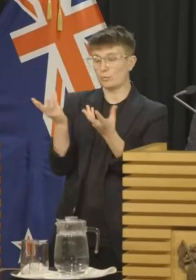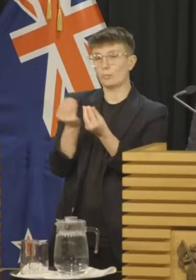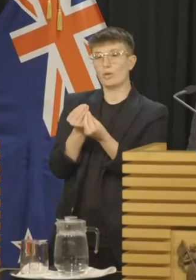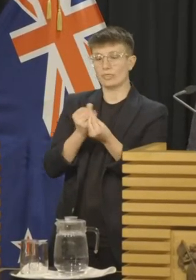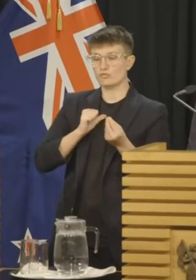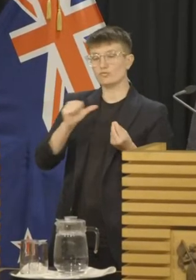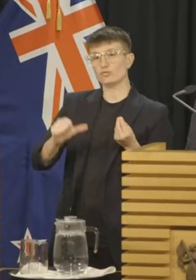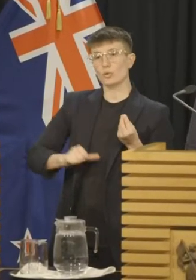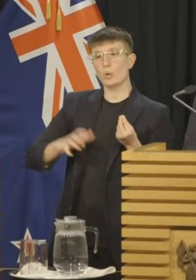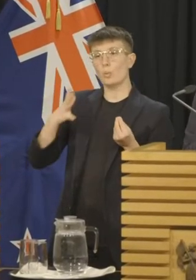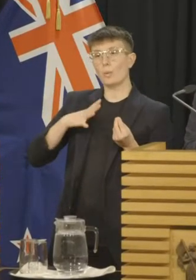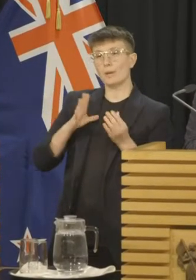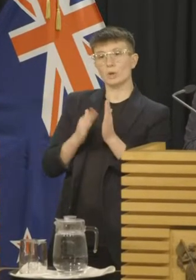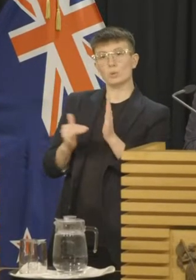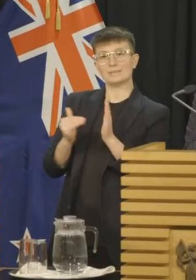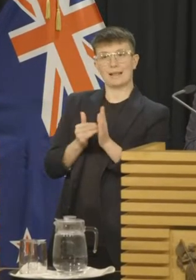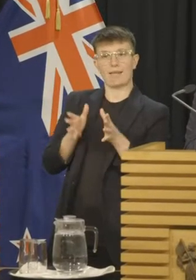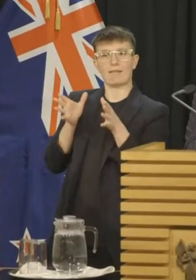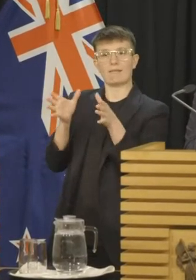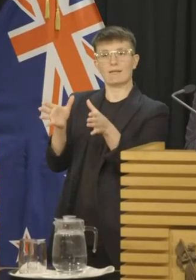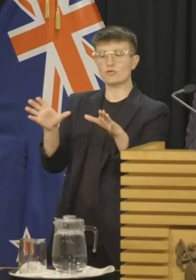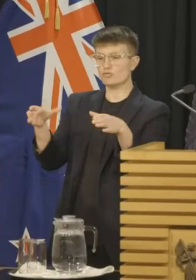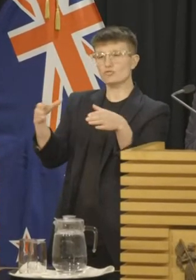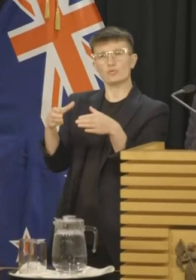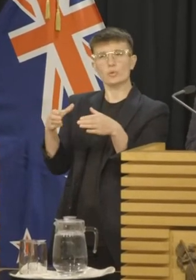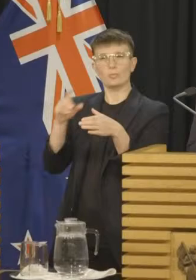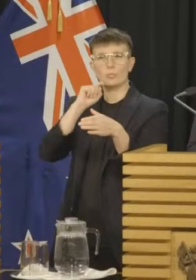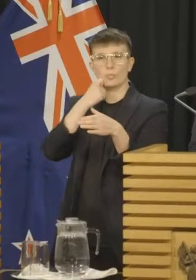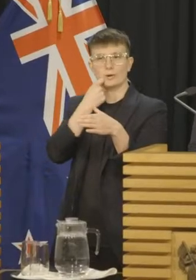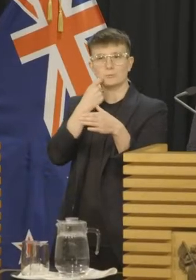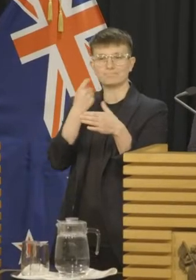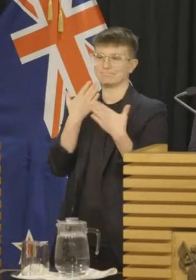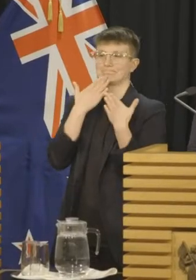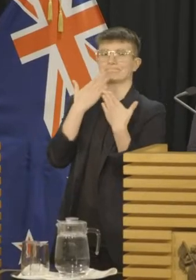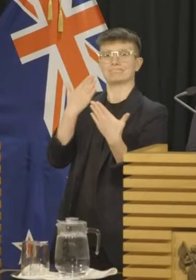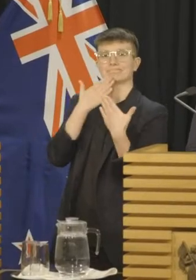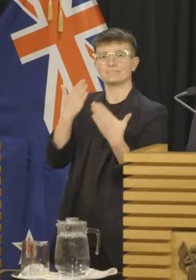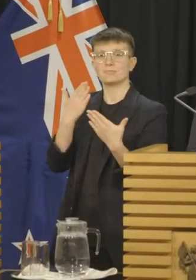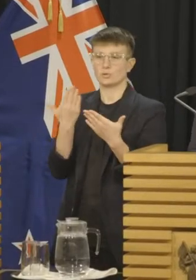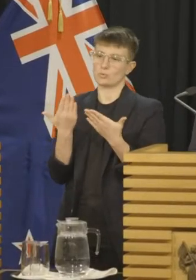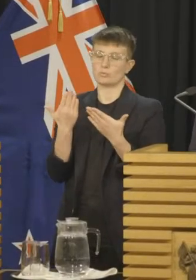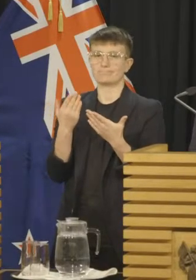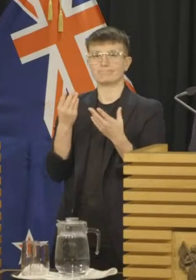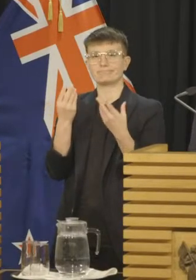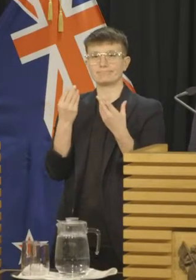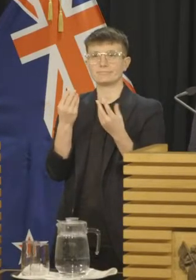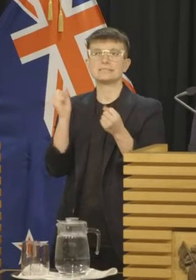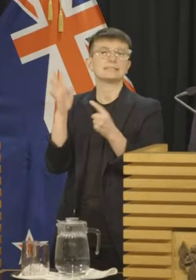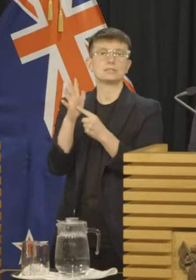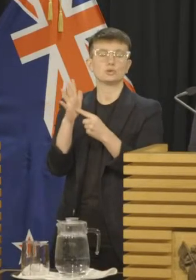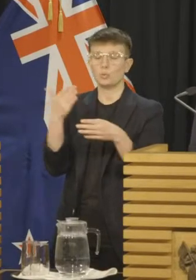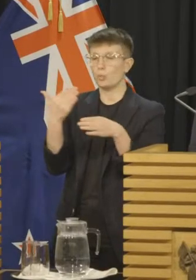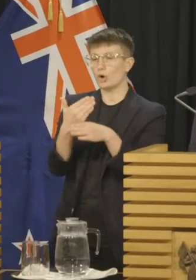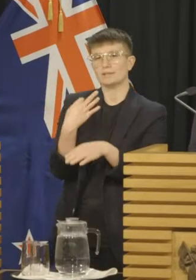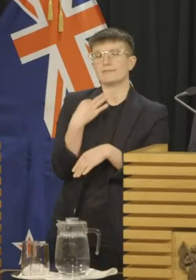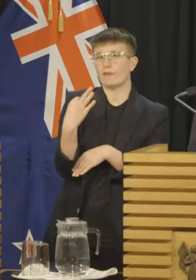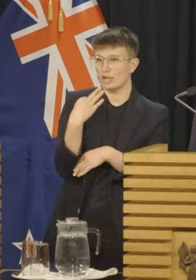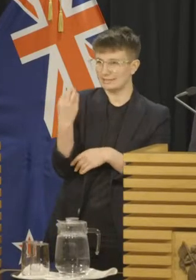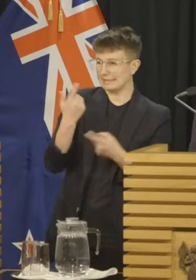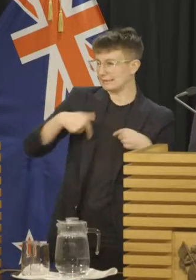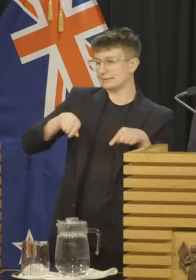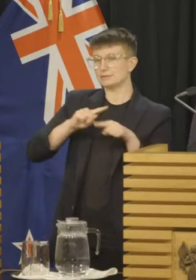Women New Zealand to help thank the essential workers and volunteers that supported New Zealanders during the Level 4